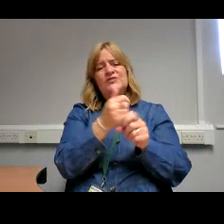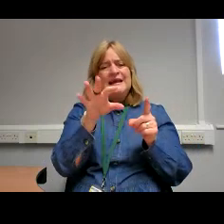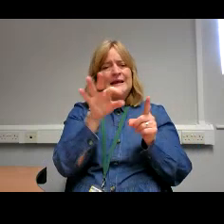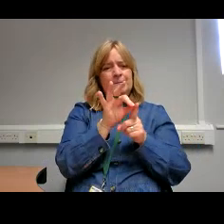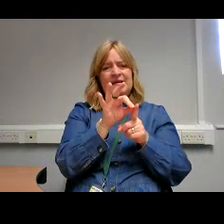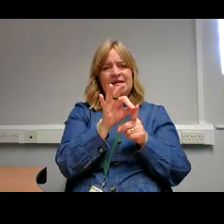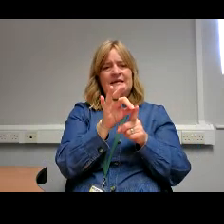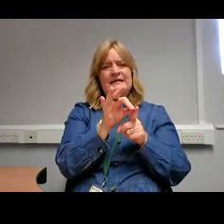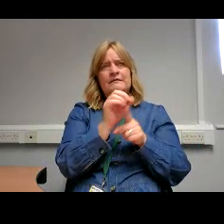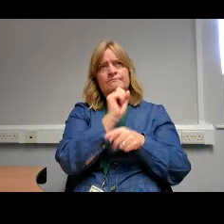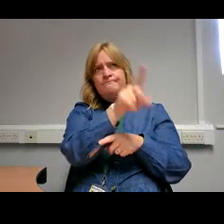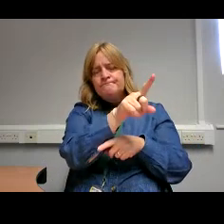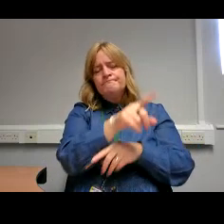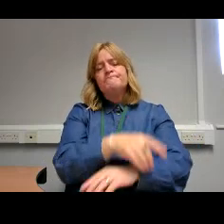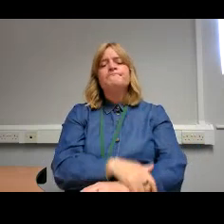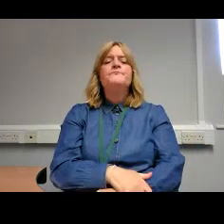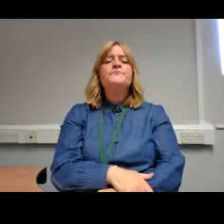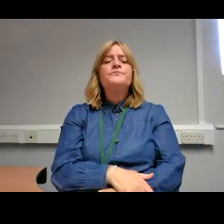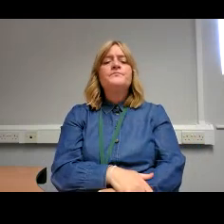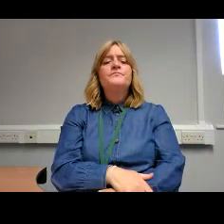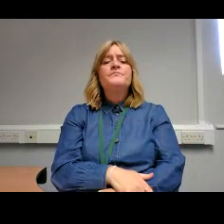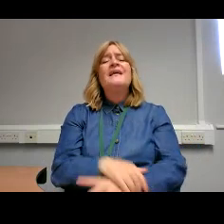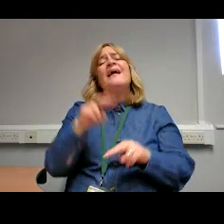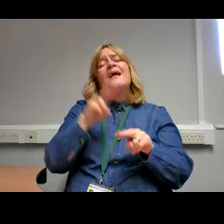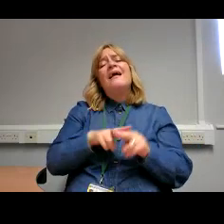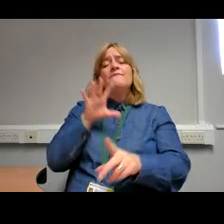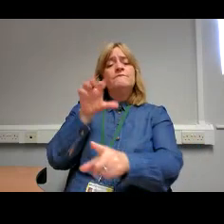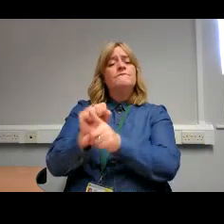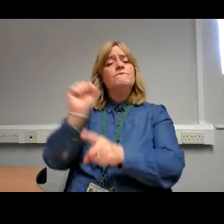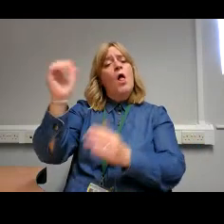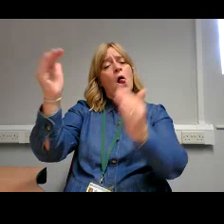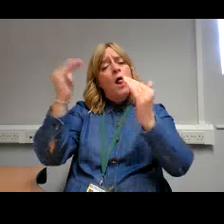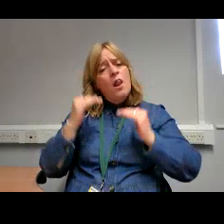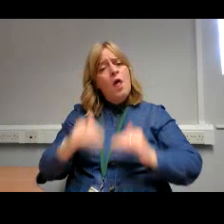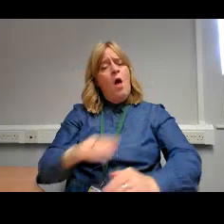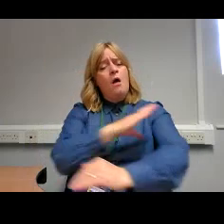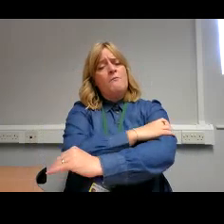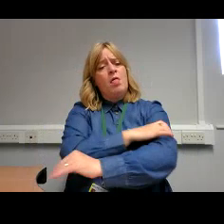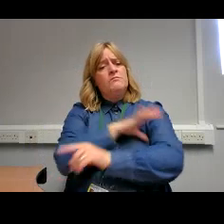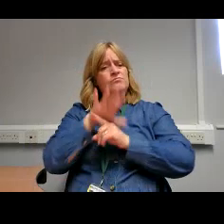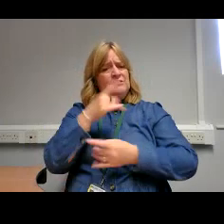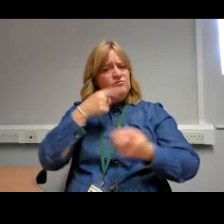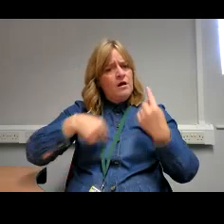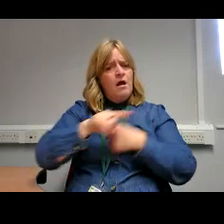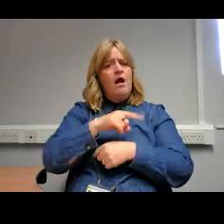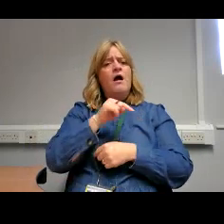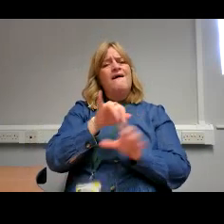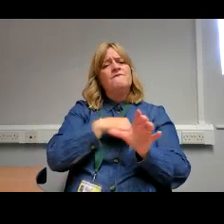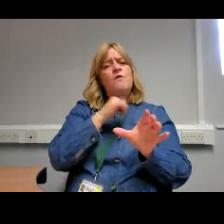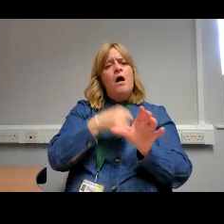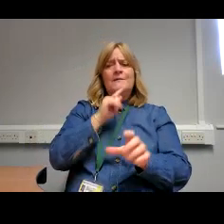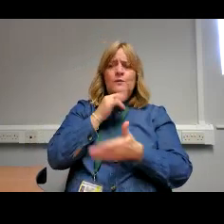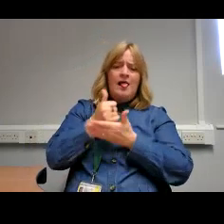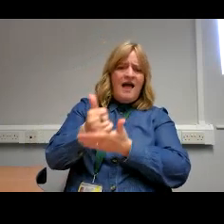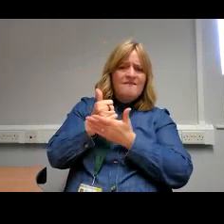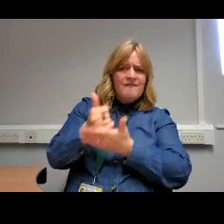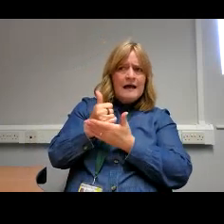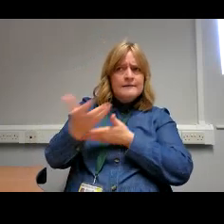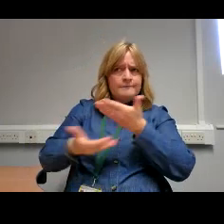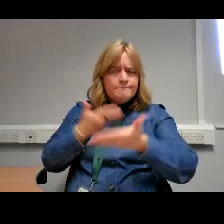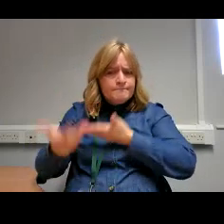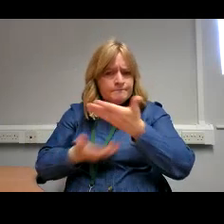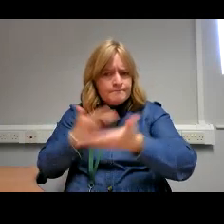agreed. If you had low blood pressure, the pharmacist would have provide advice to a patient, and they'd also refer them